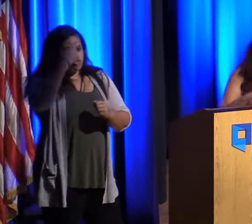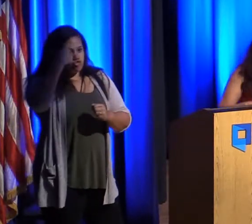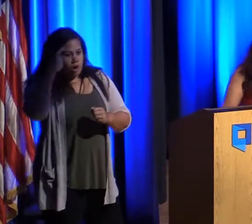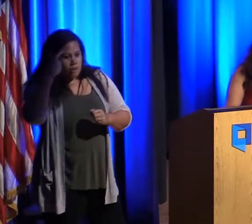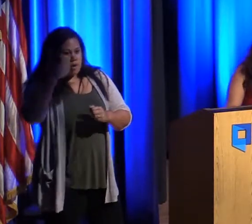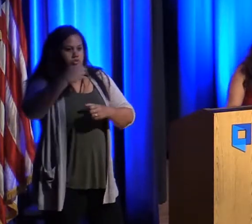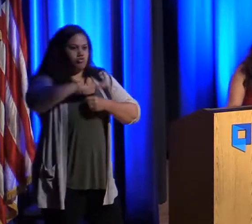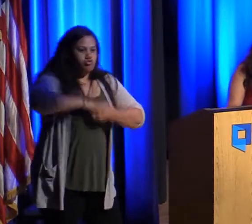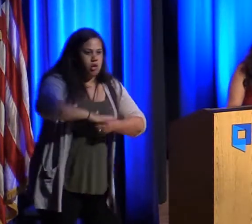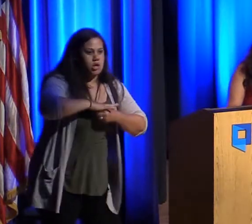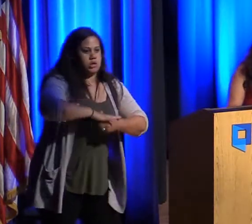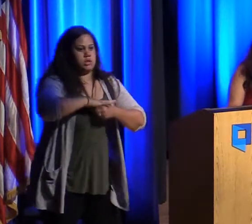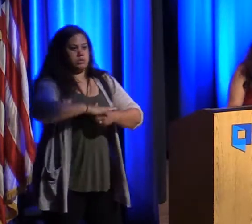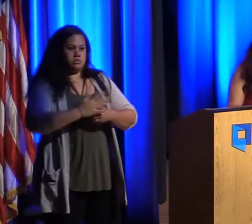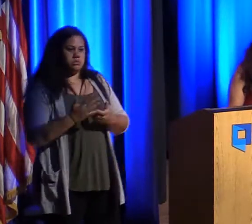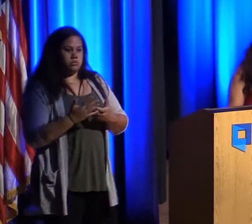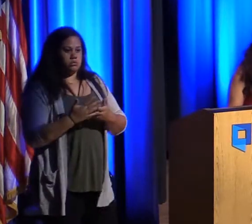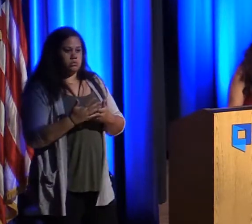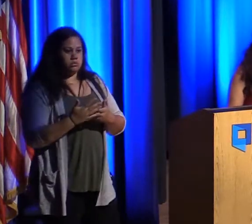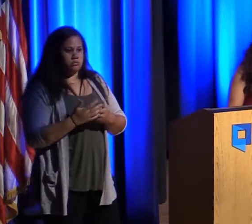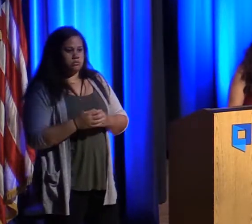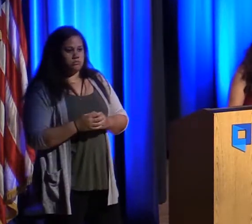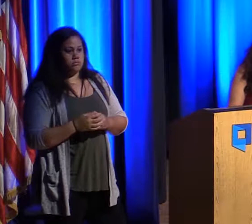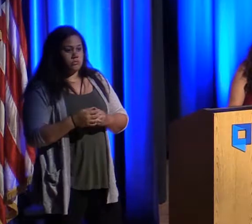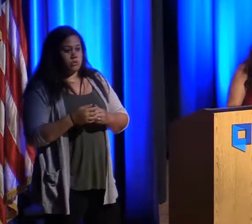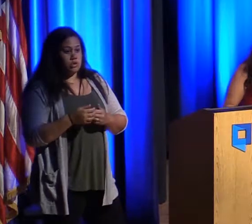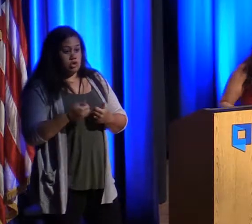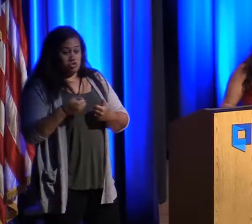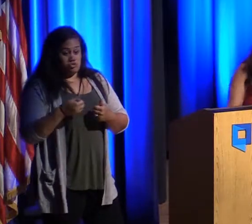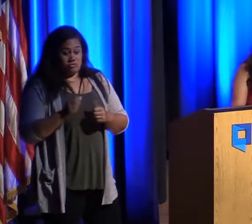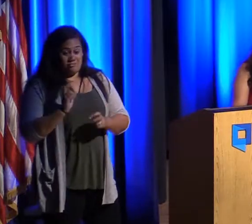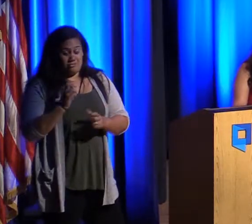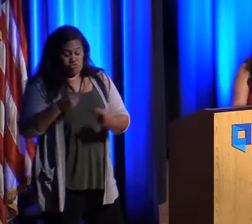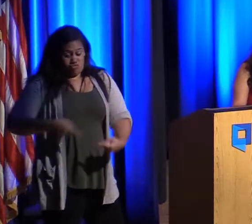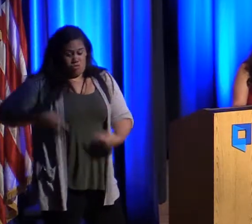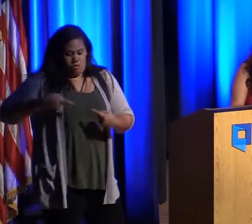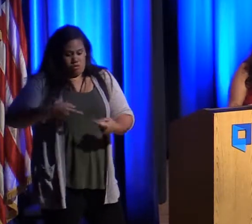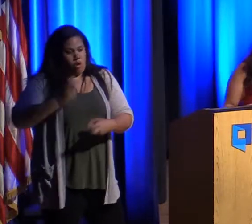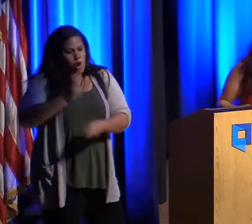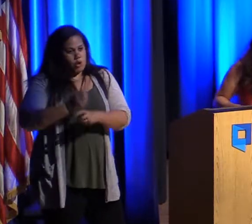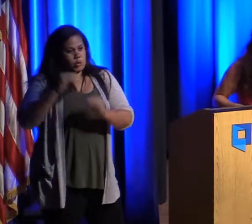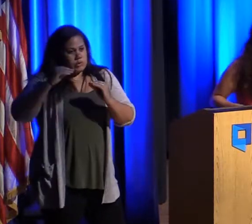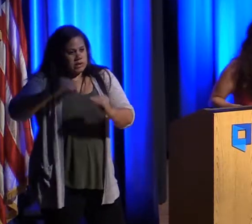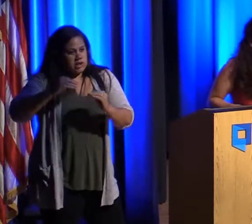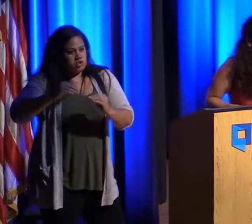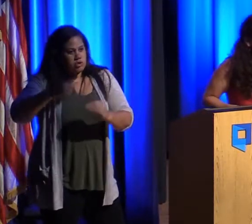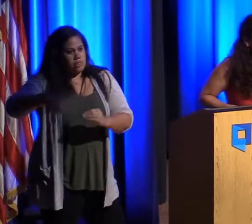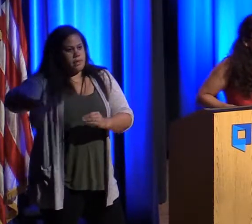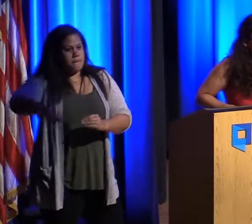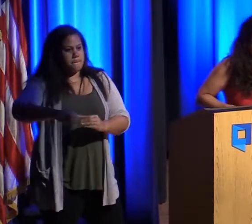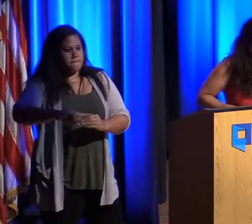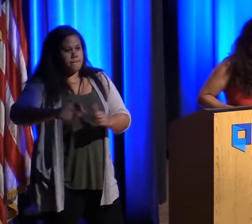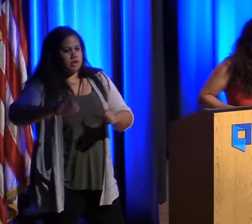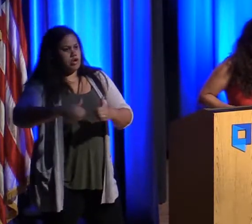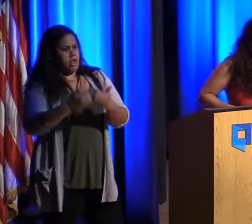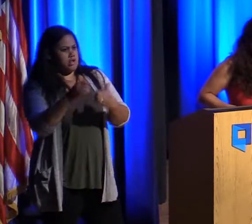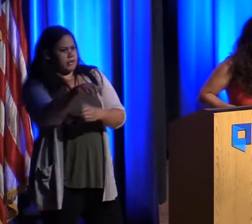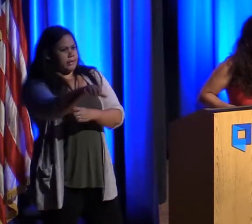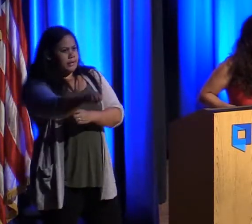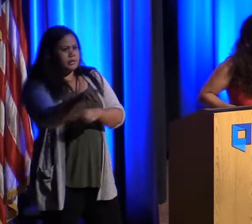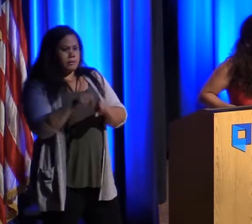the classroom. And you are trying really hard to teach them. And it can be a challenge, but it's important